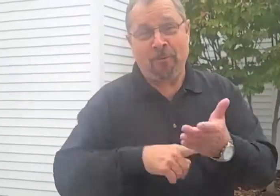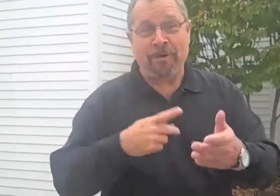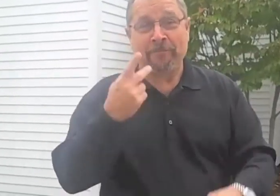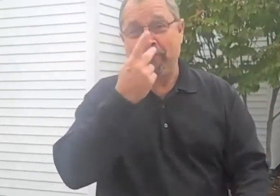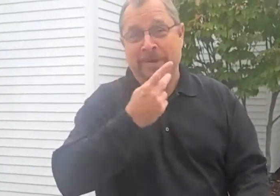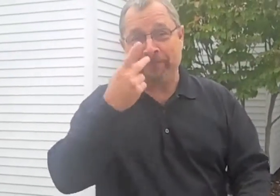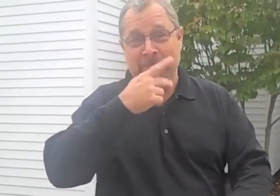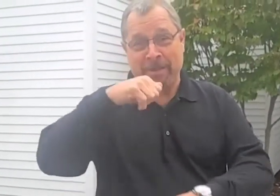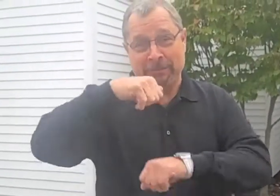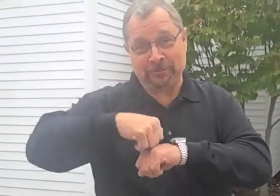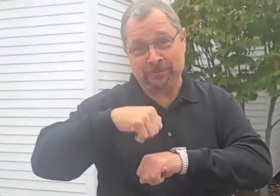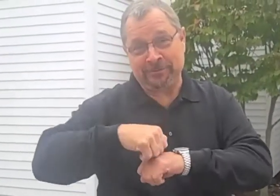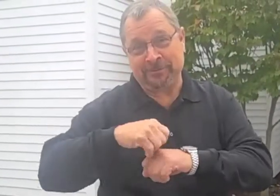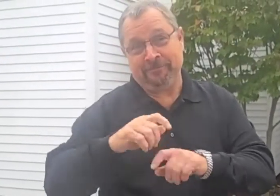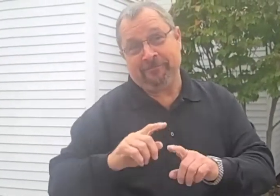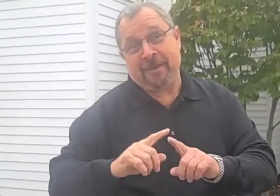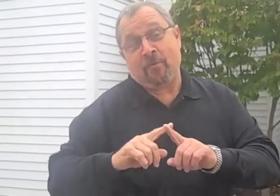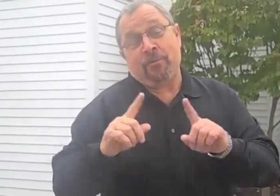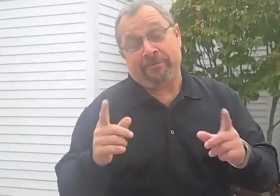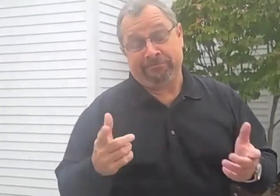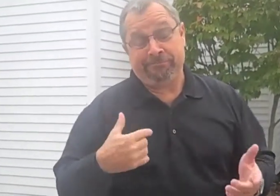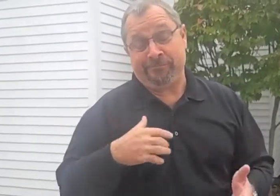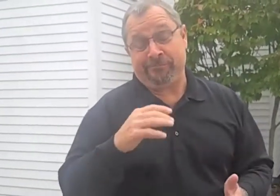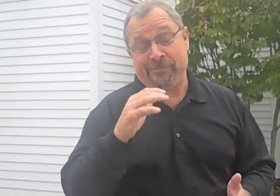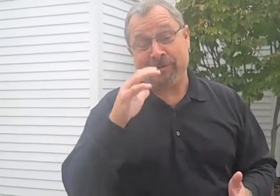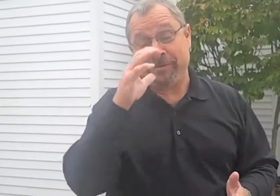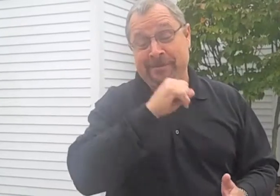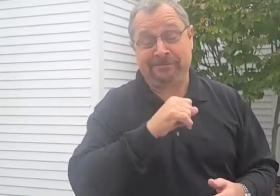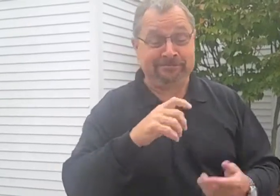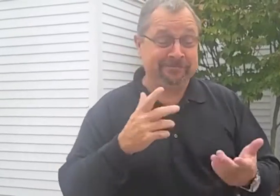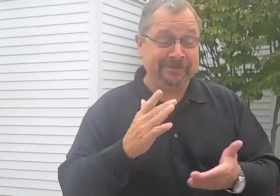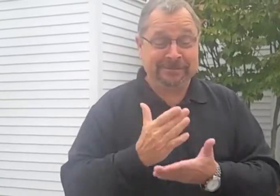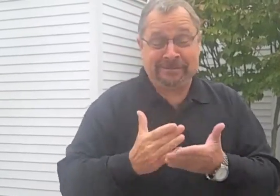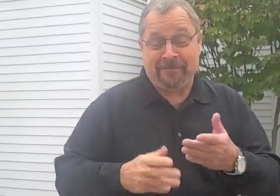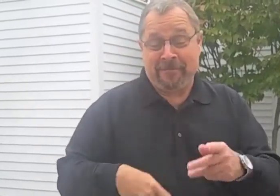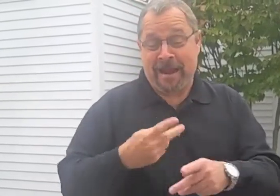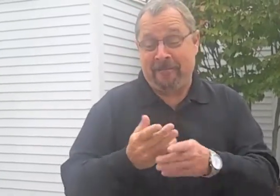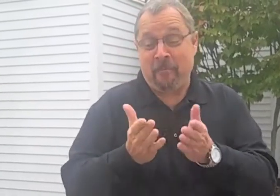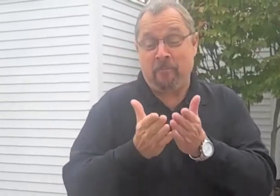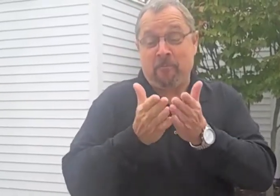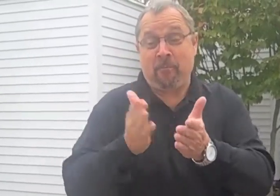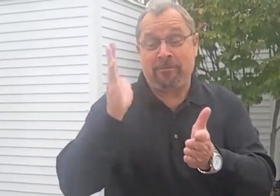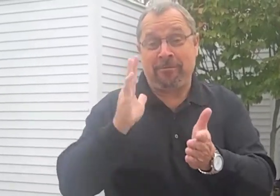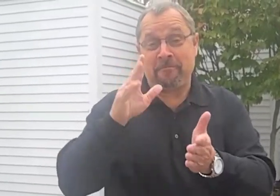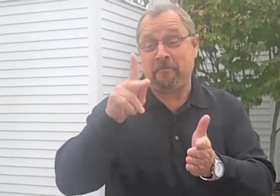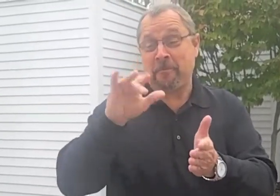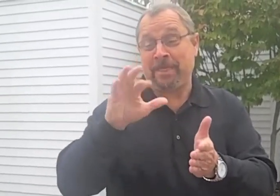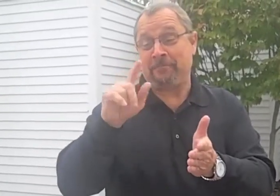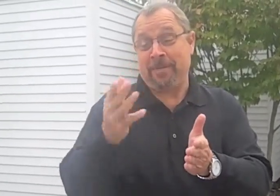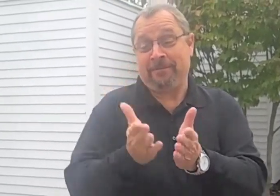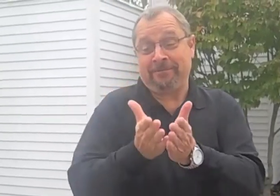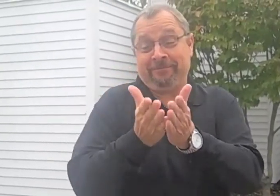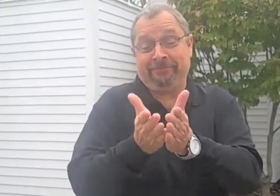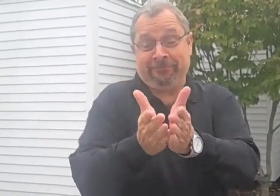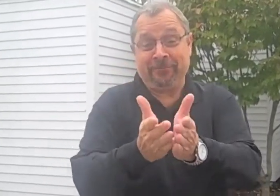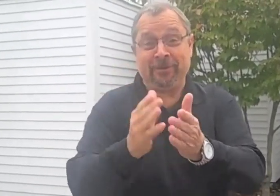Well, I don't even know what Plymouth Rock is, really. So, I would assume some type of boat